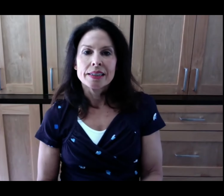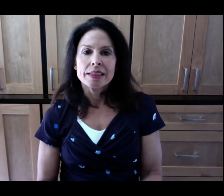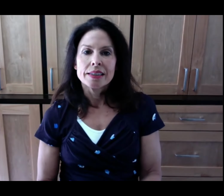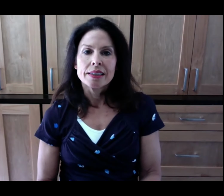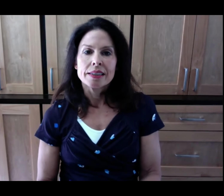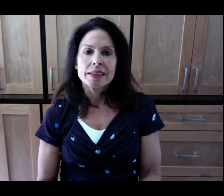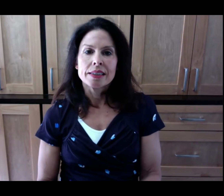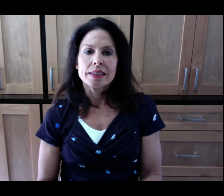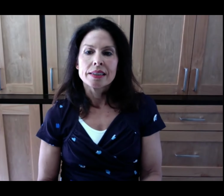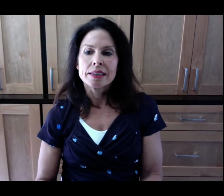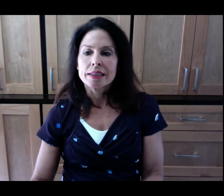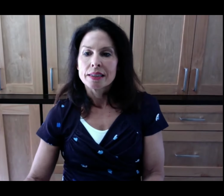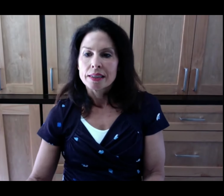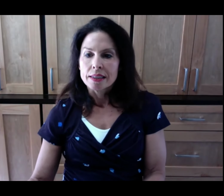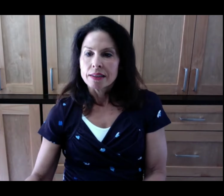Rochelle Zam?